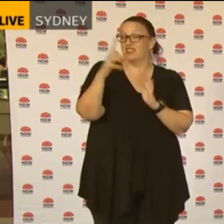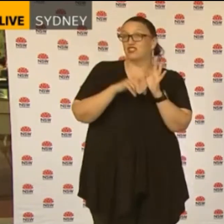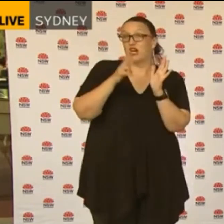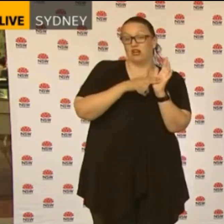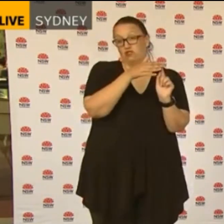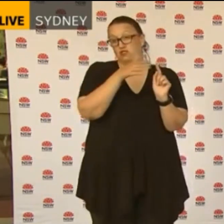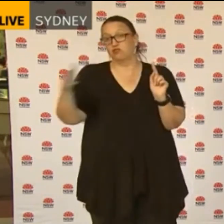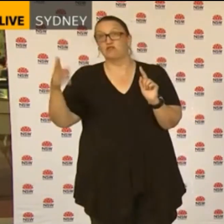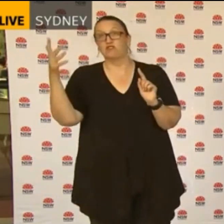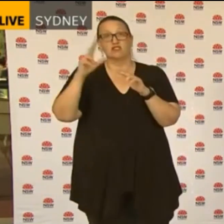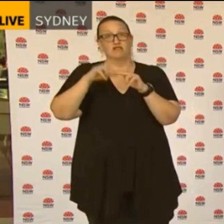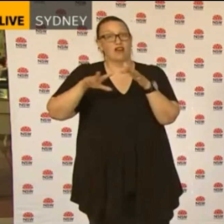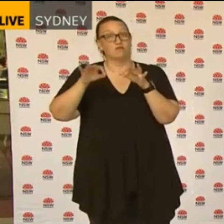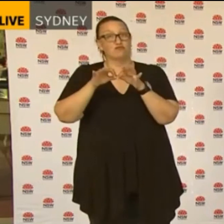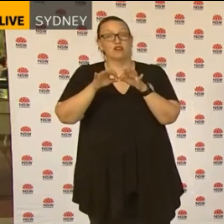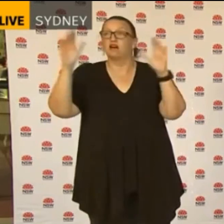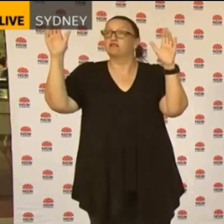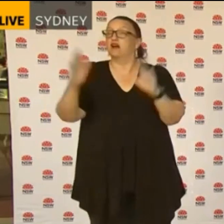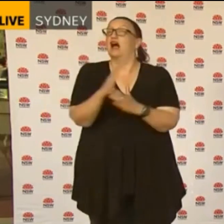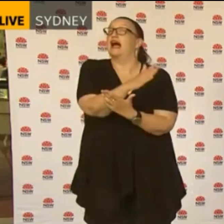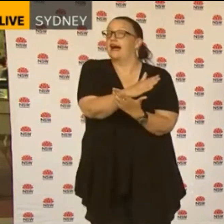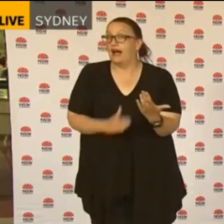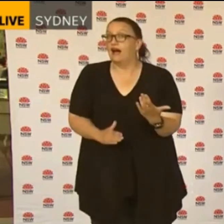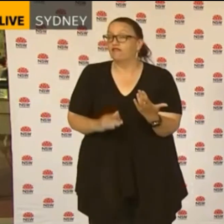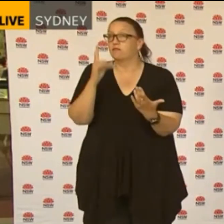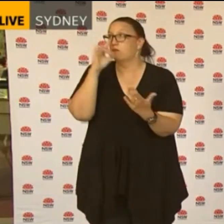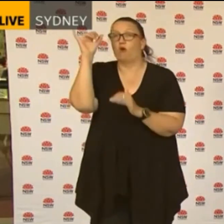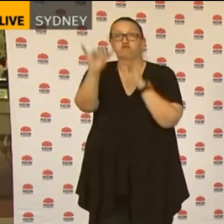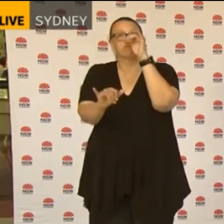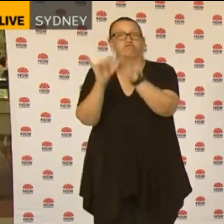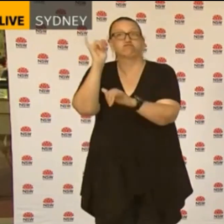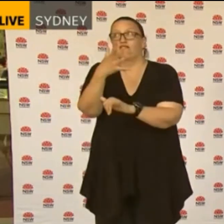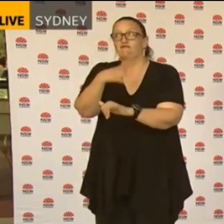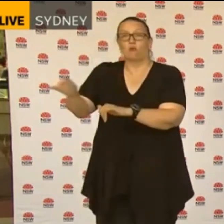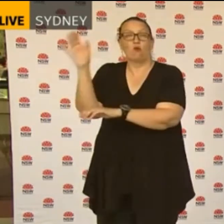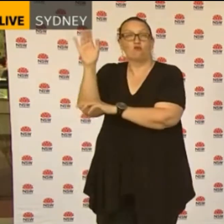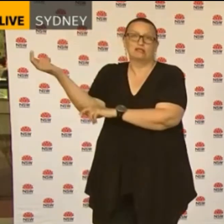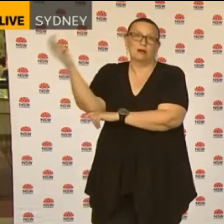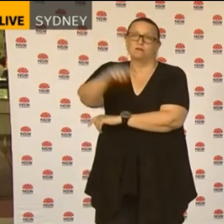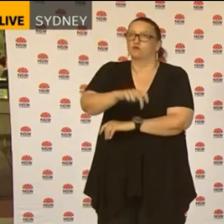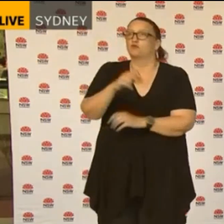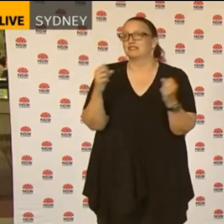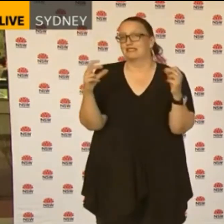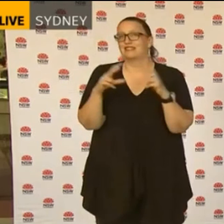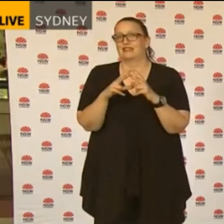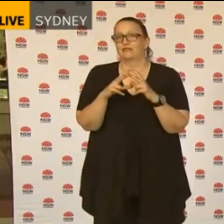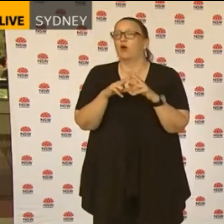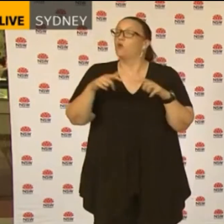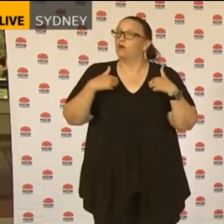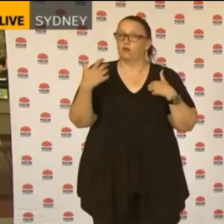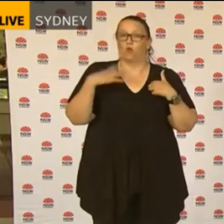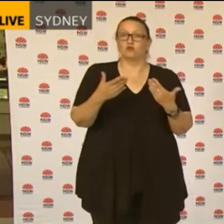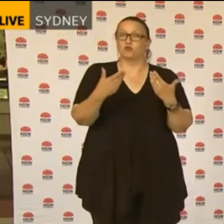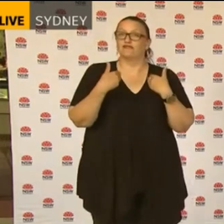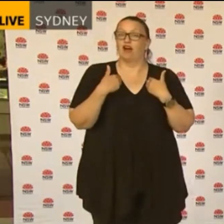back, is a good opportunity for us to firstly understand a bit better what the new strains of the virus are doing, and also to